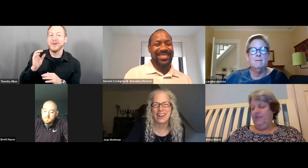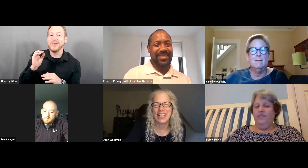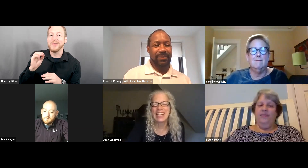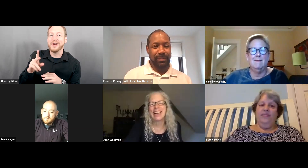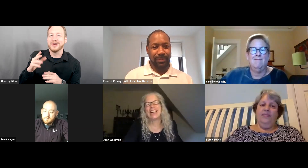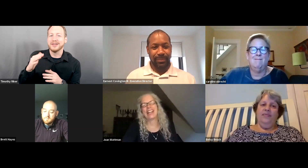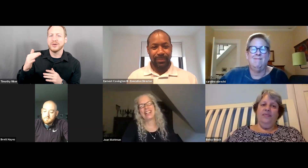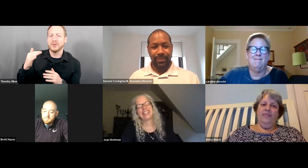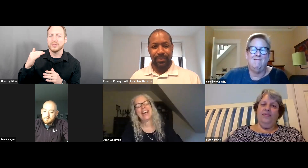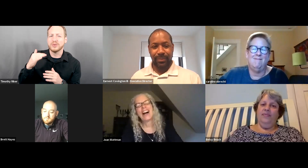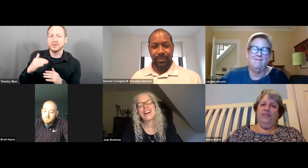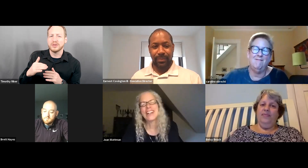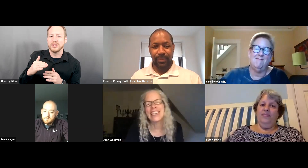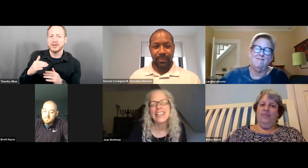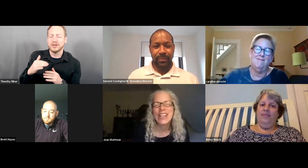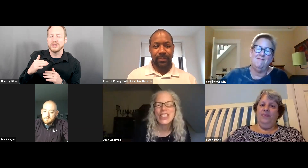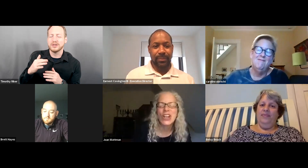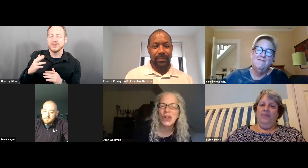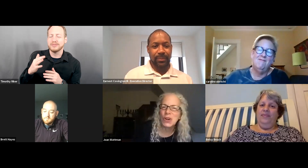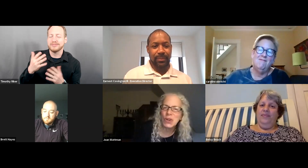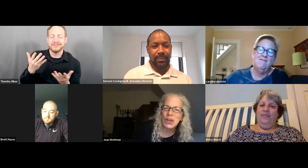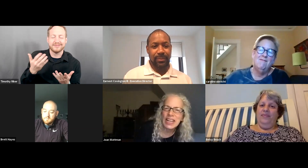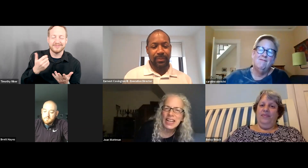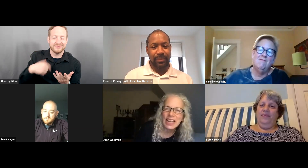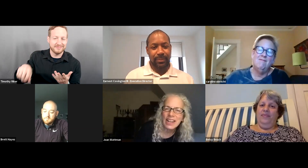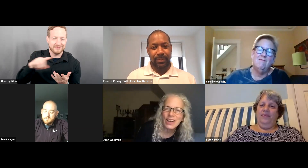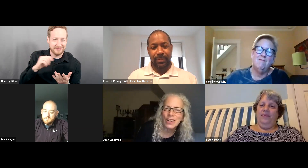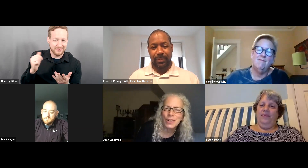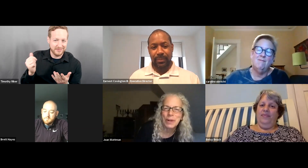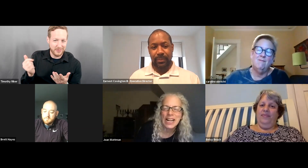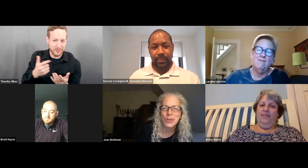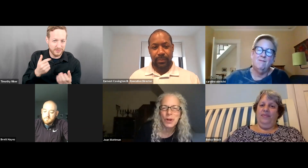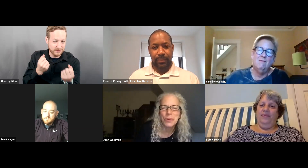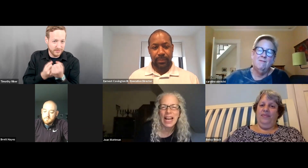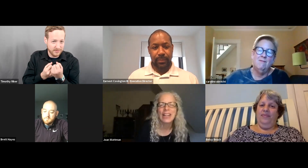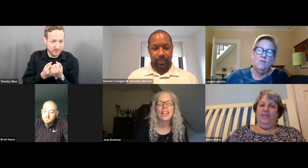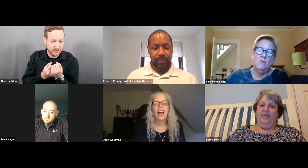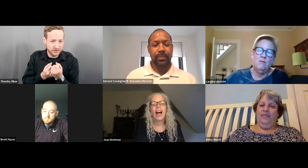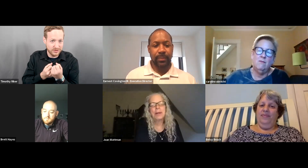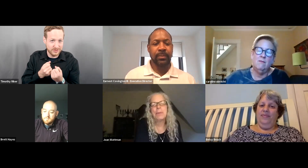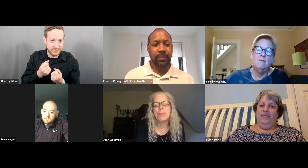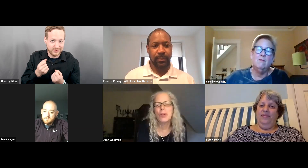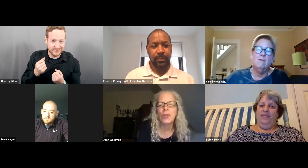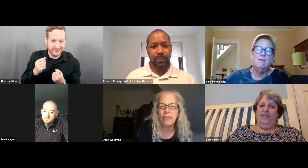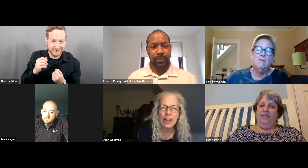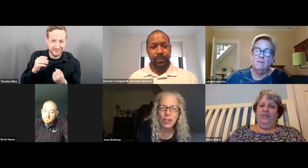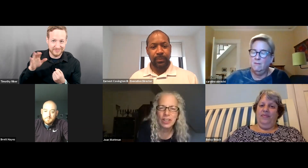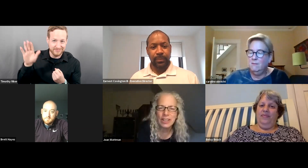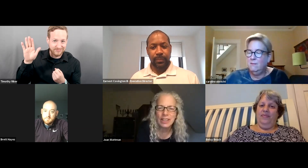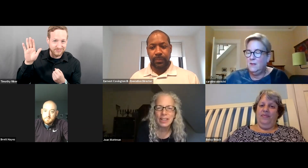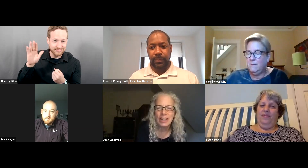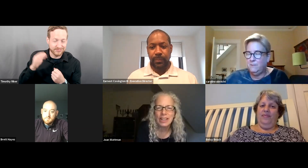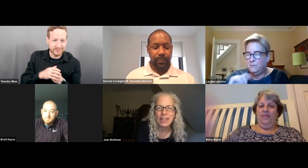seconds, Caroline. All right, so, oh my gosh, where are we at? How many people are in